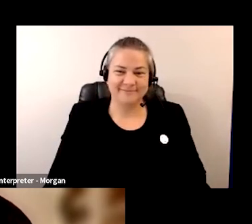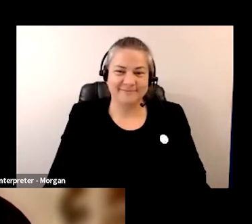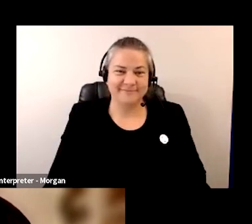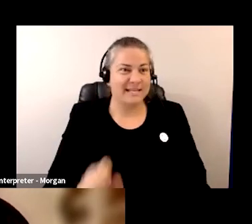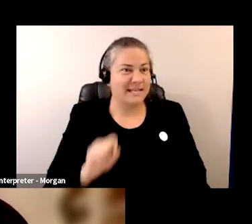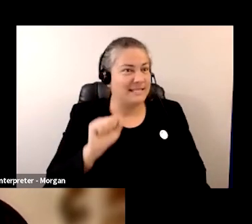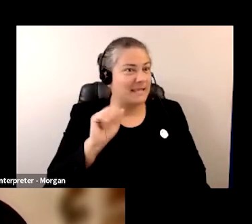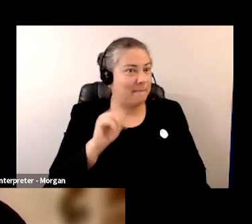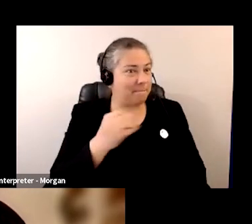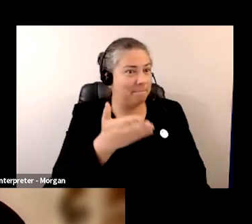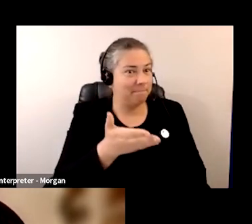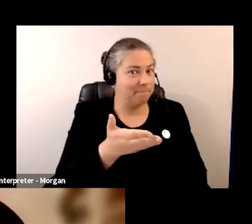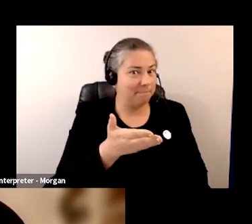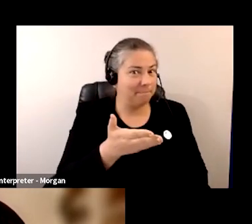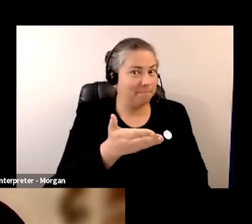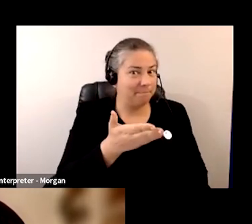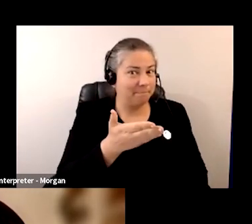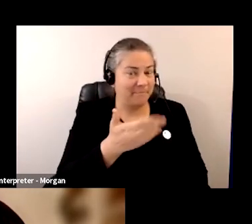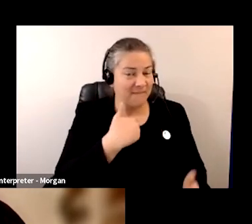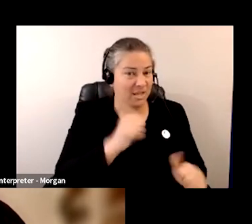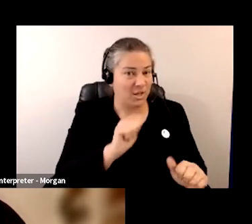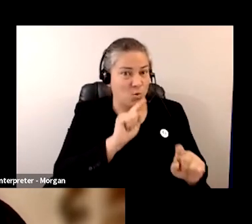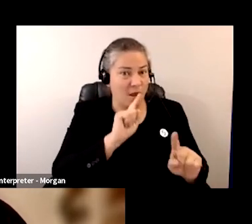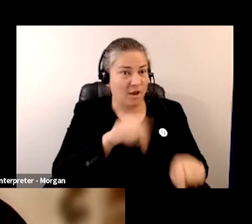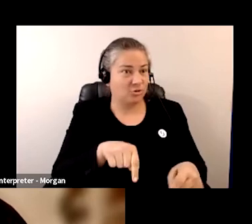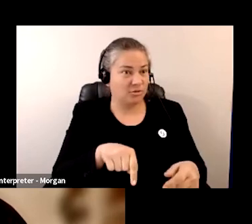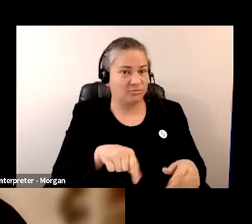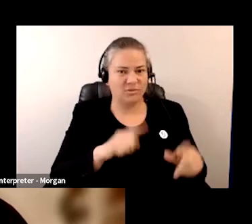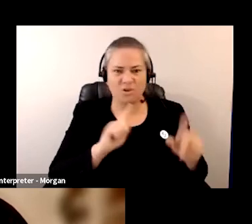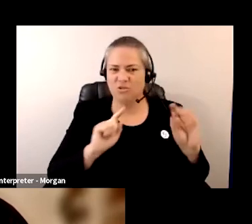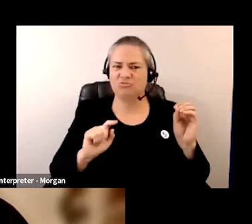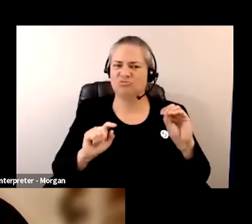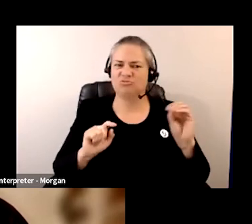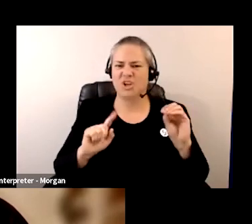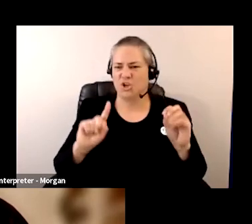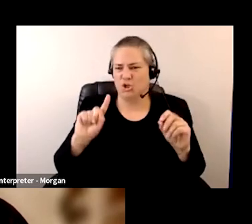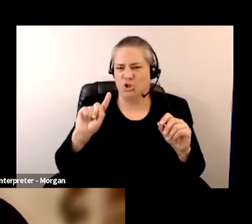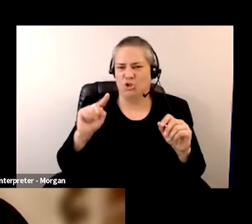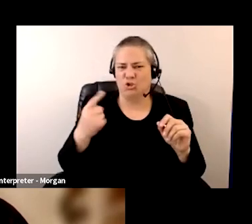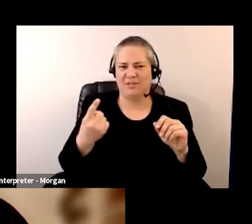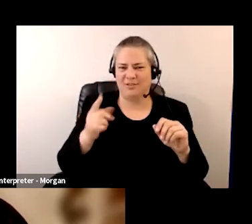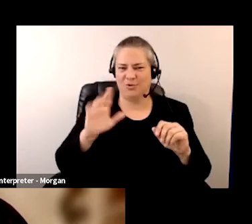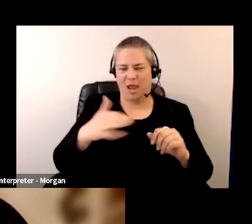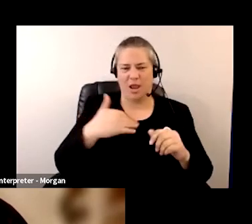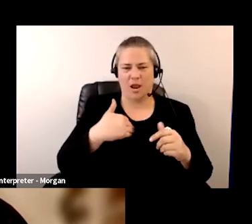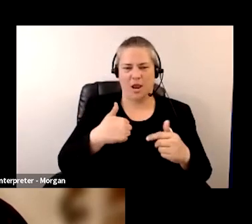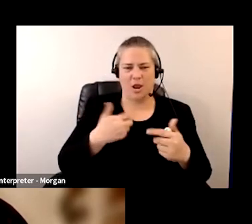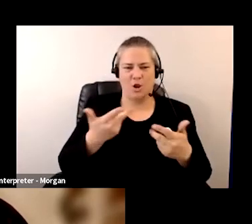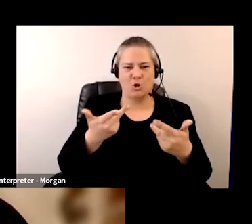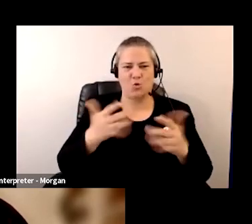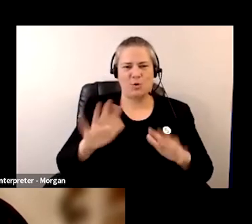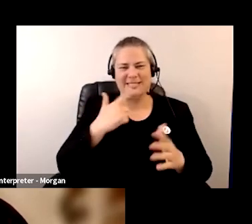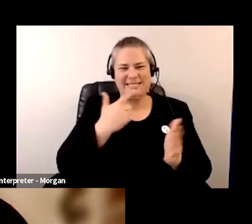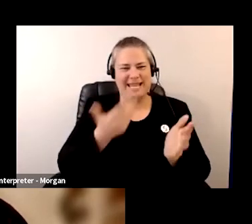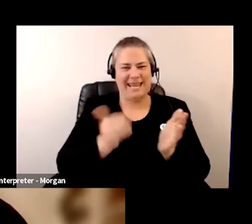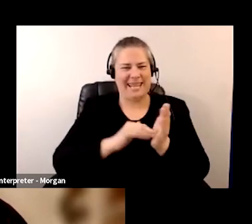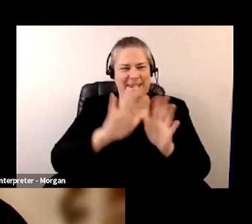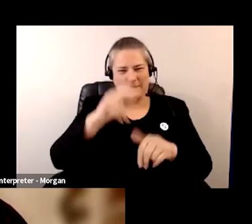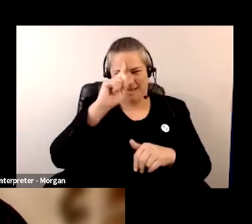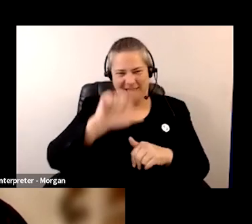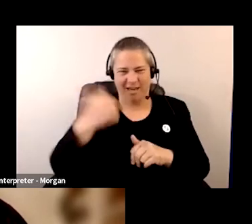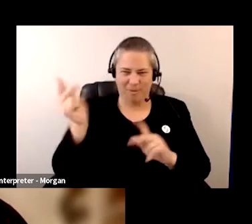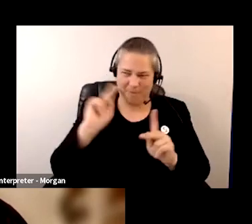Sam, do you have reactions to the? No, it's just with yours, but I don't want to say it again because other